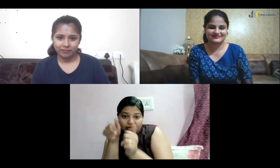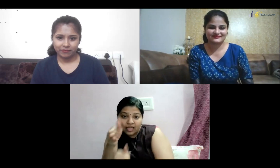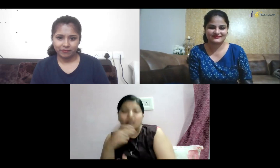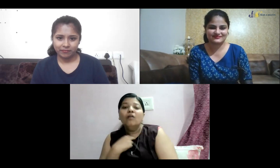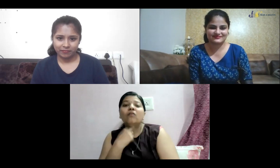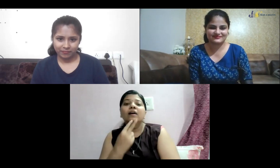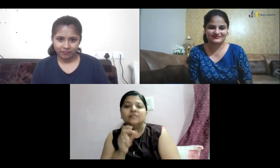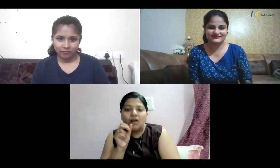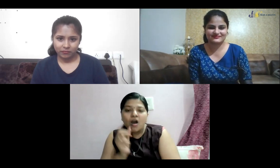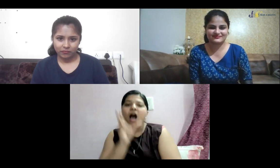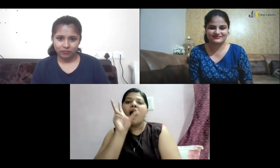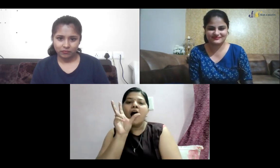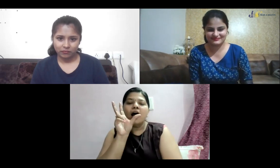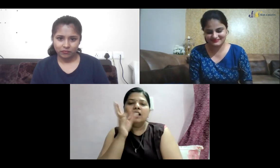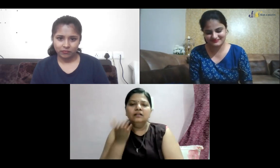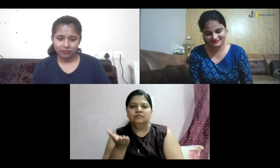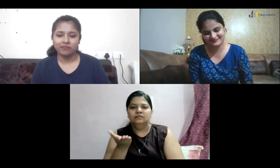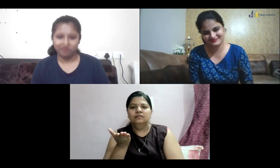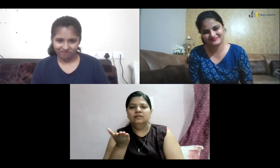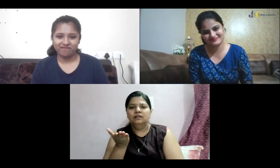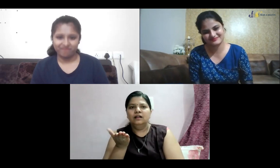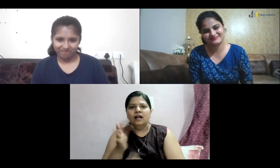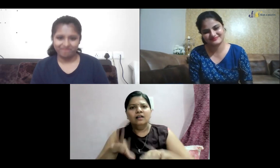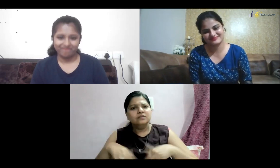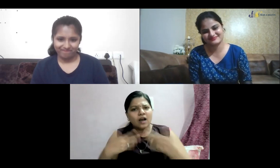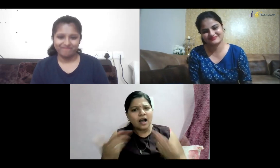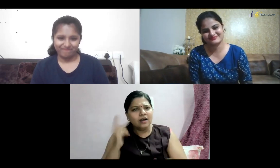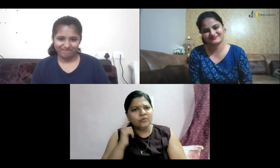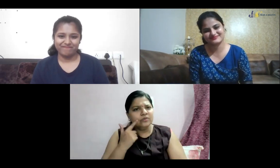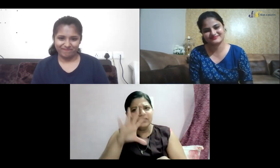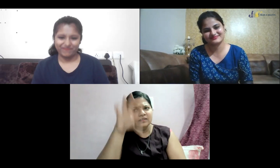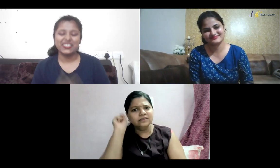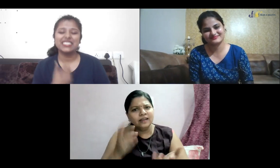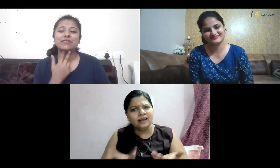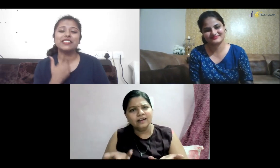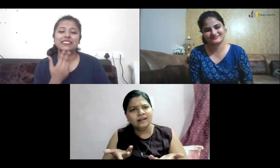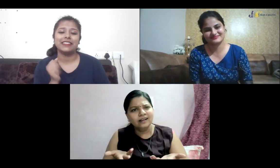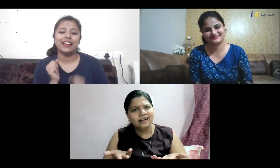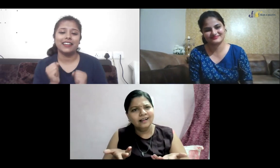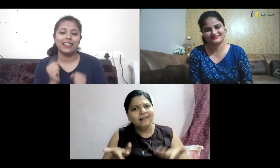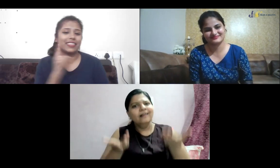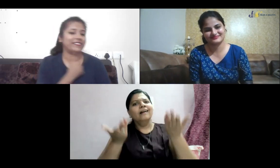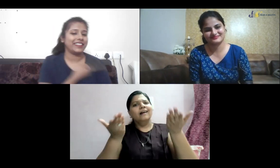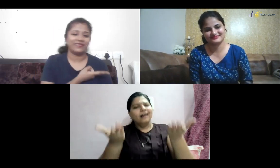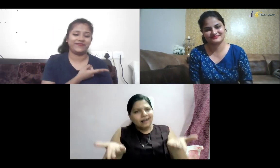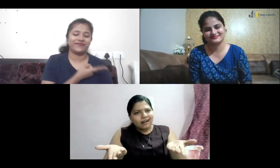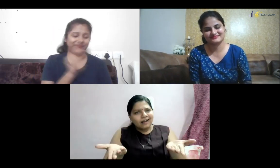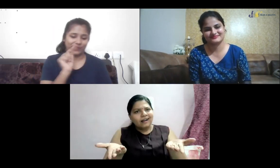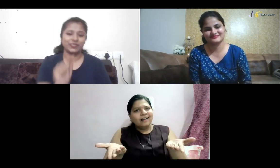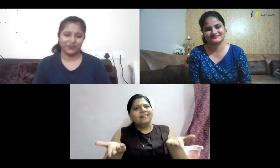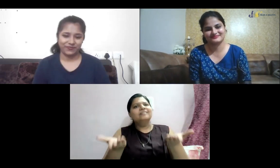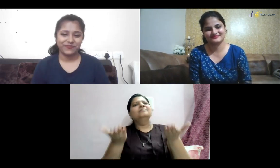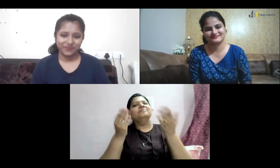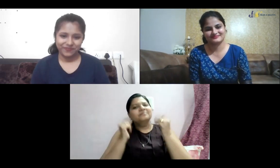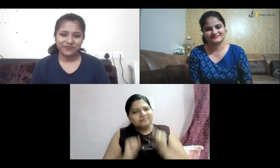DALL. So LAL. So J was pronunciation. Do you have to pronounce these words? That